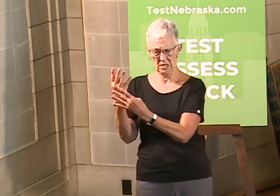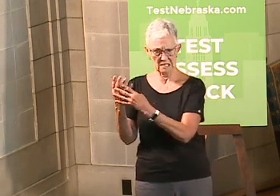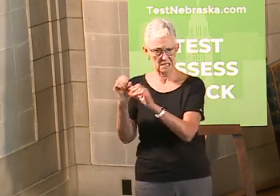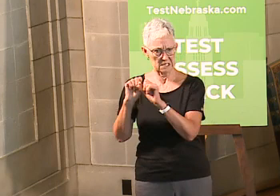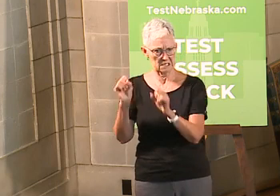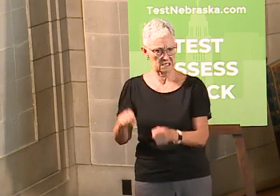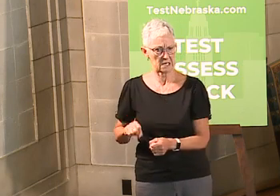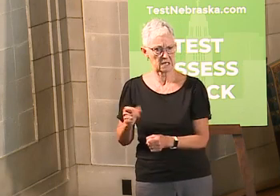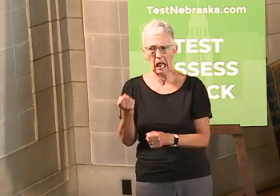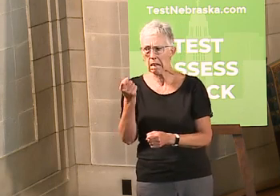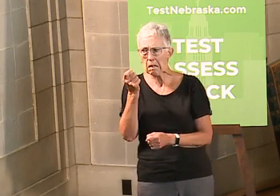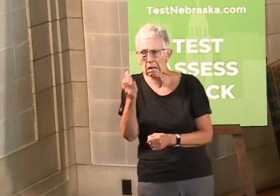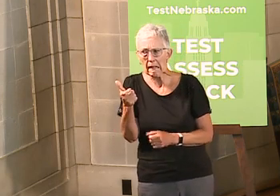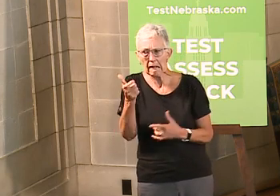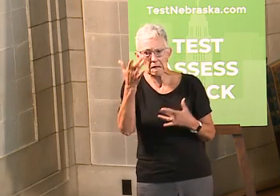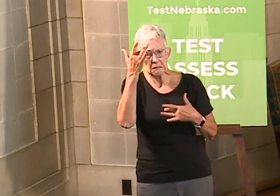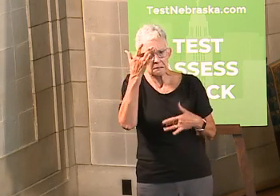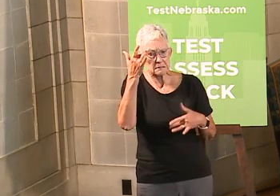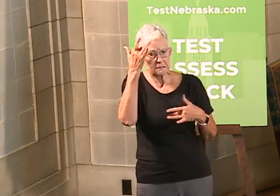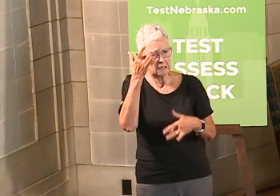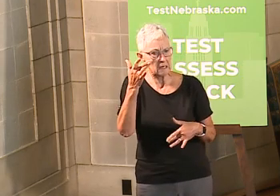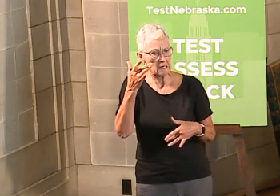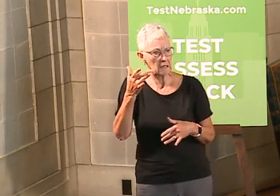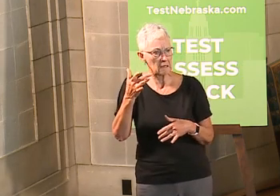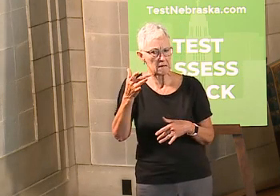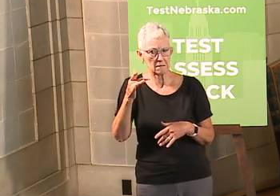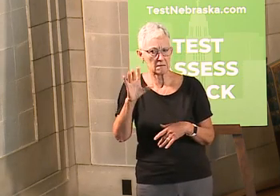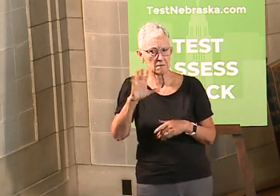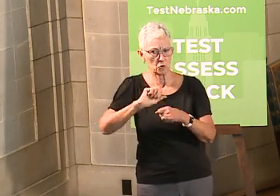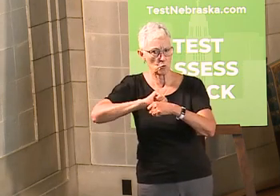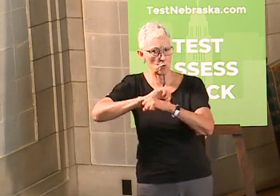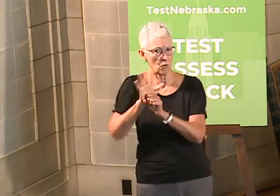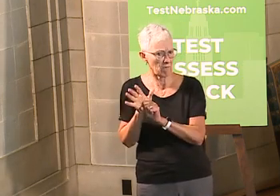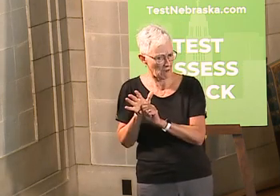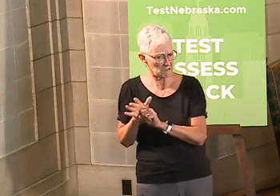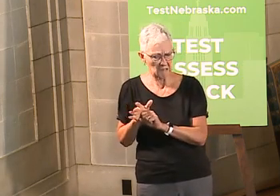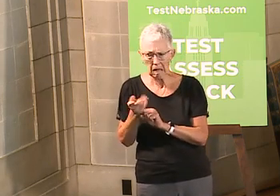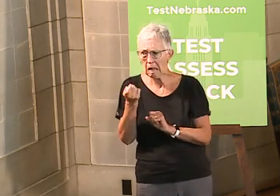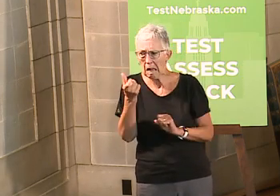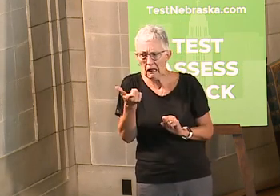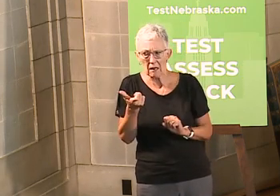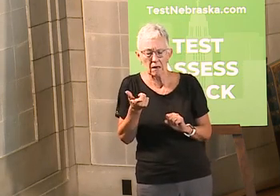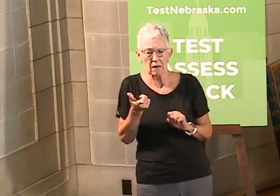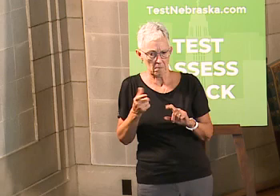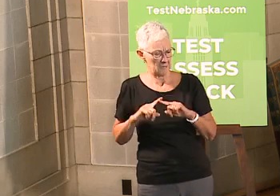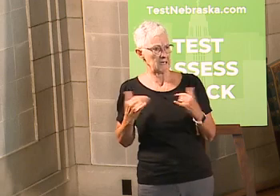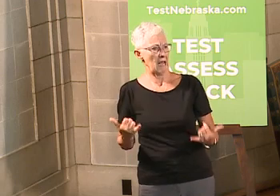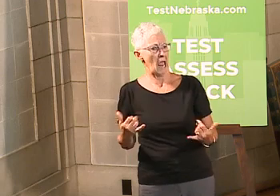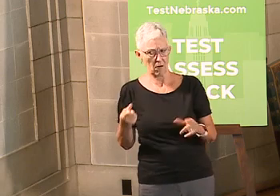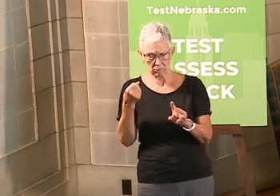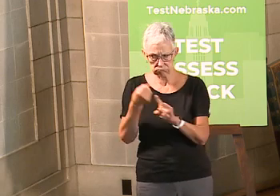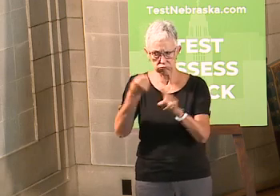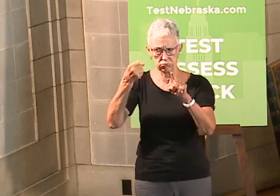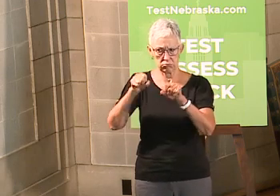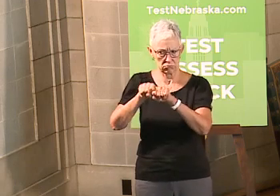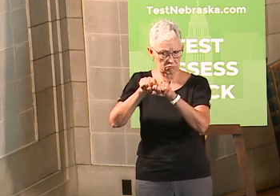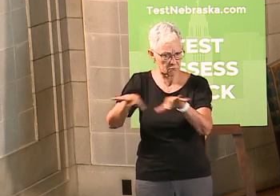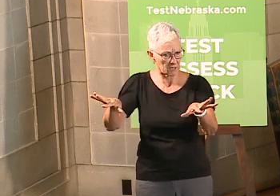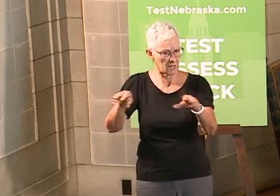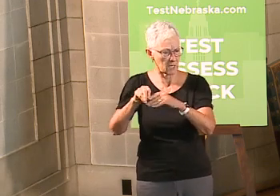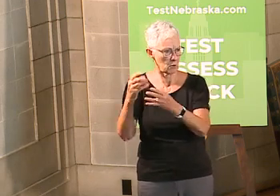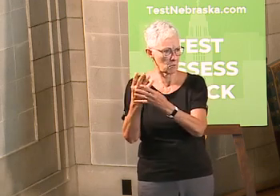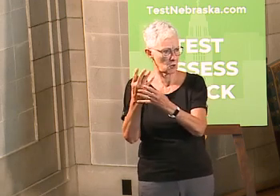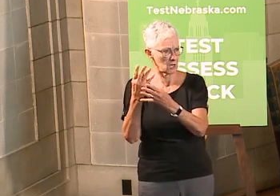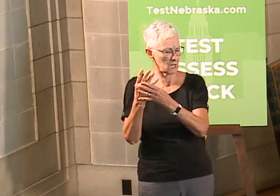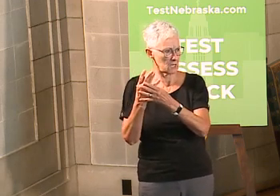is, Department of Corrections, and specifically within our corrections system, we've been relatively lightly impacted with regard to the spread